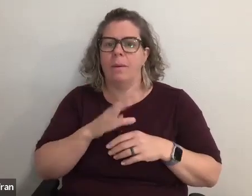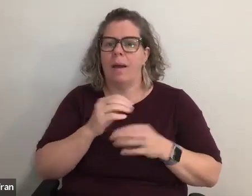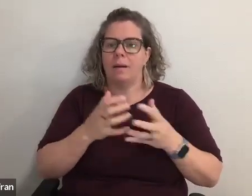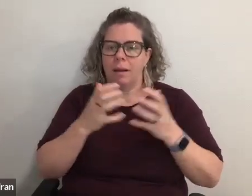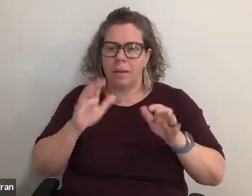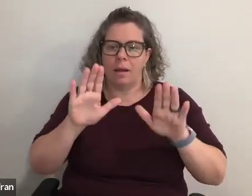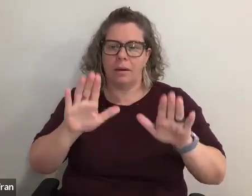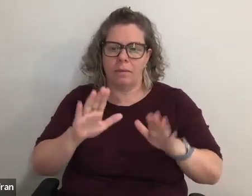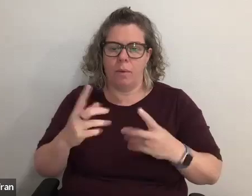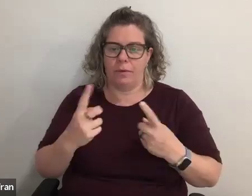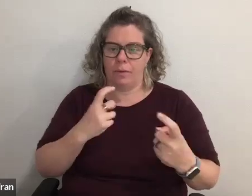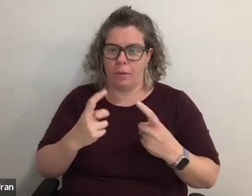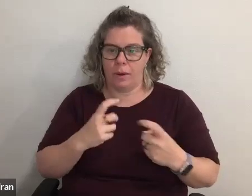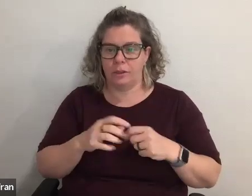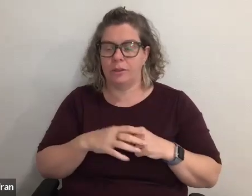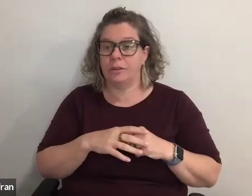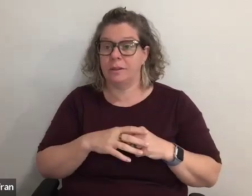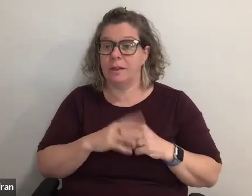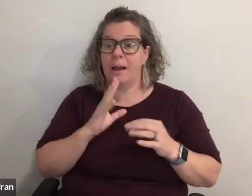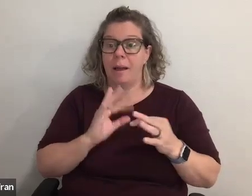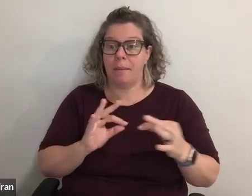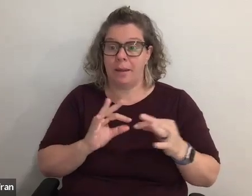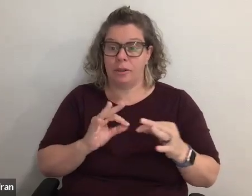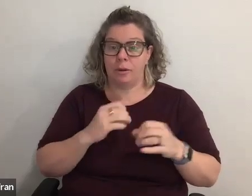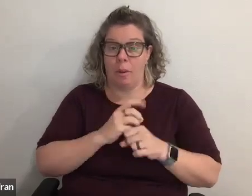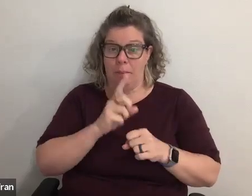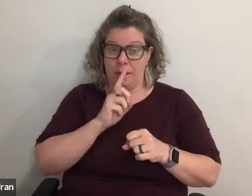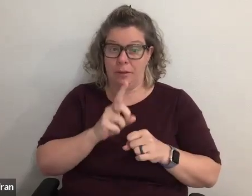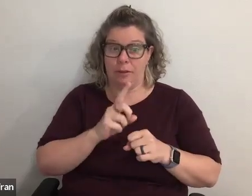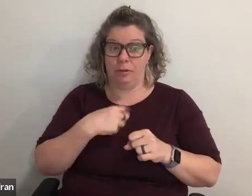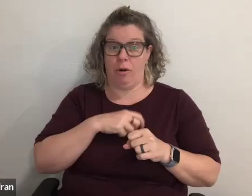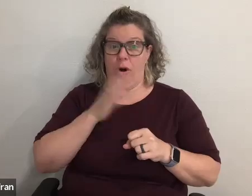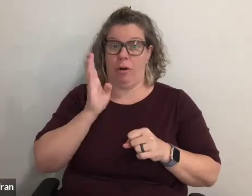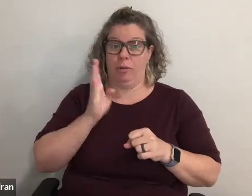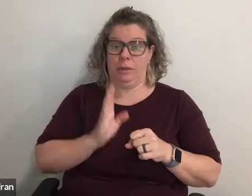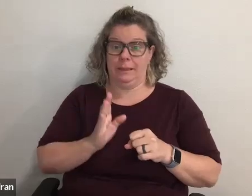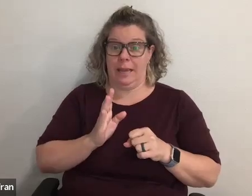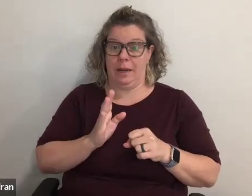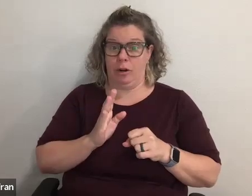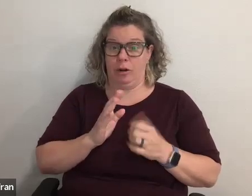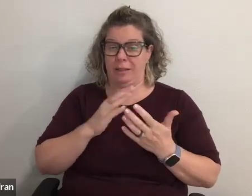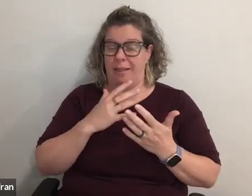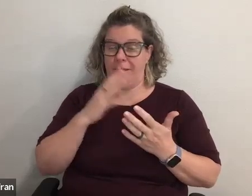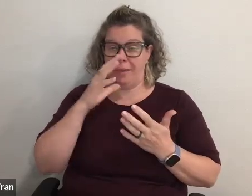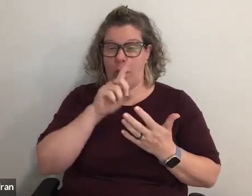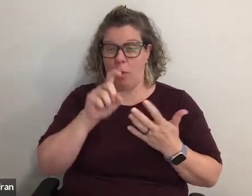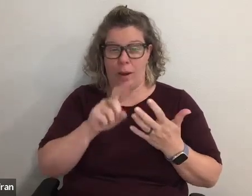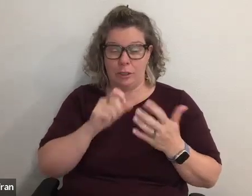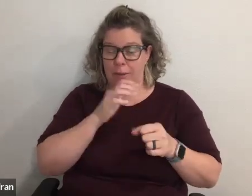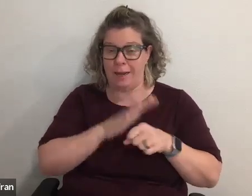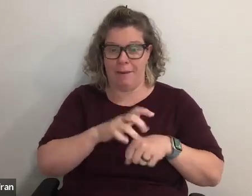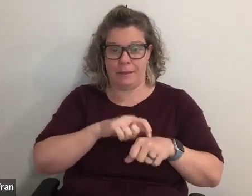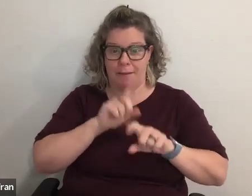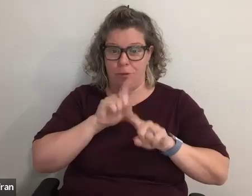of wonderful questions. As I mentioned, I'll make sure that our presenters get the rest of the questions that we didn't have time